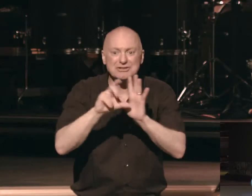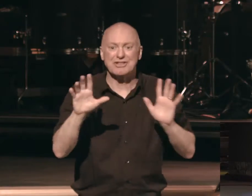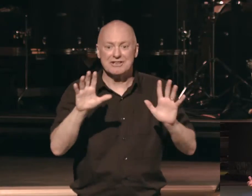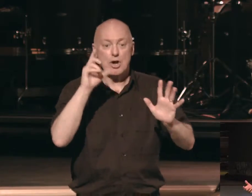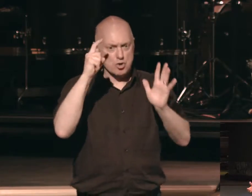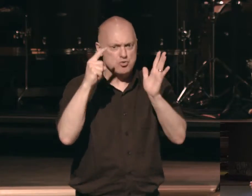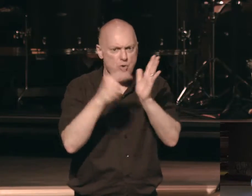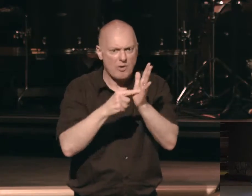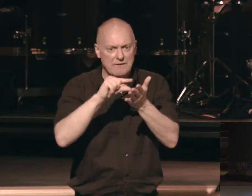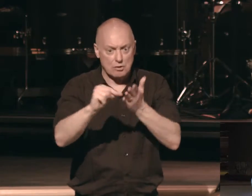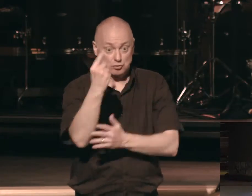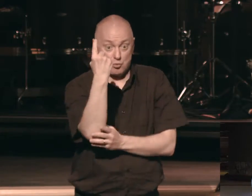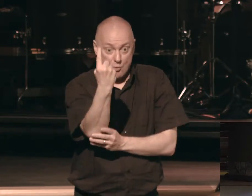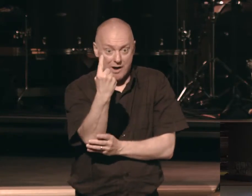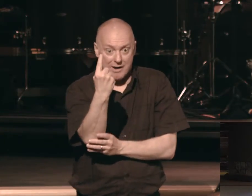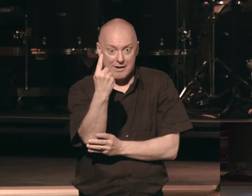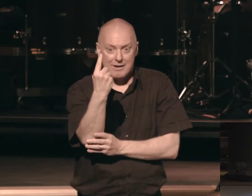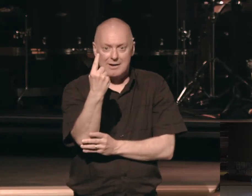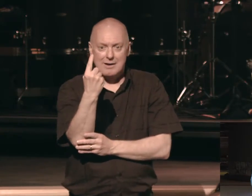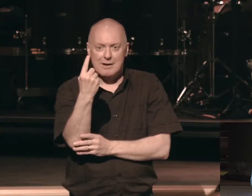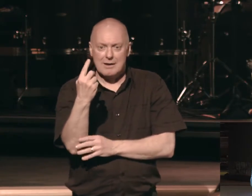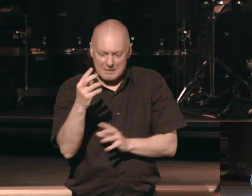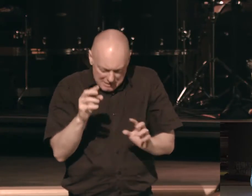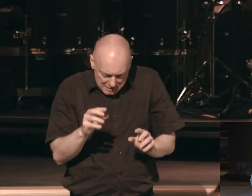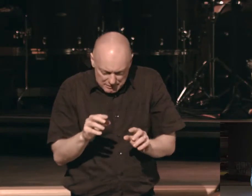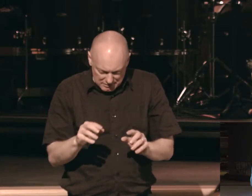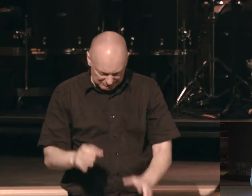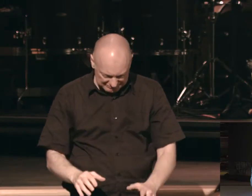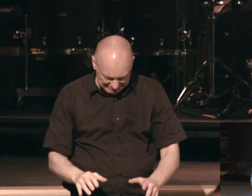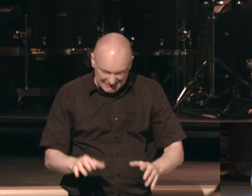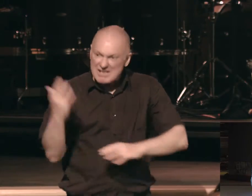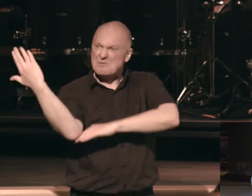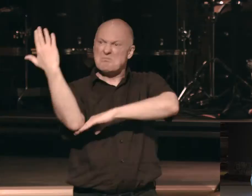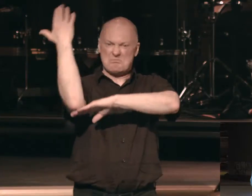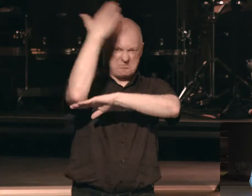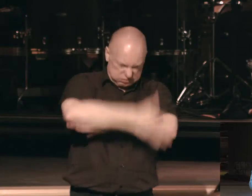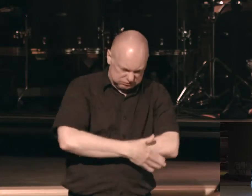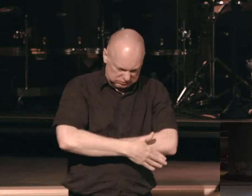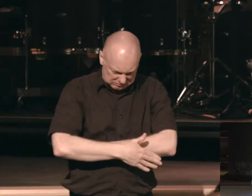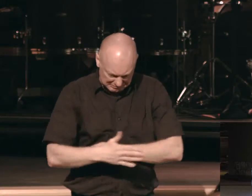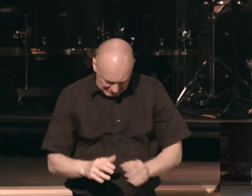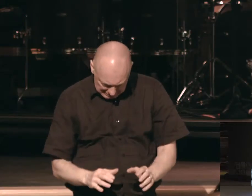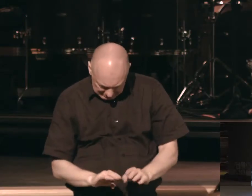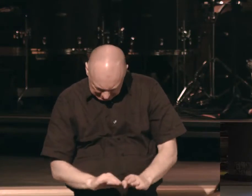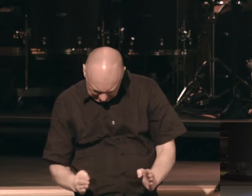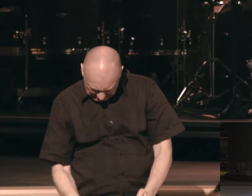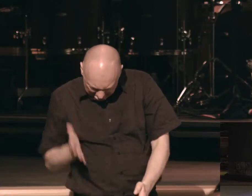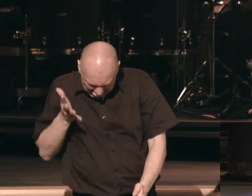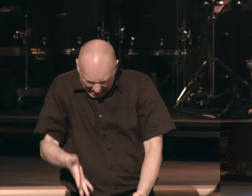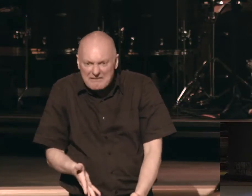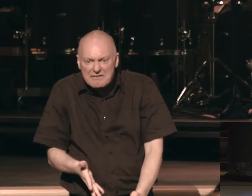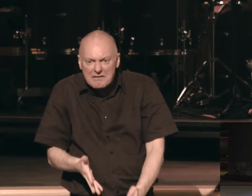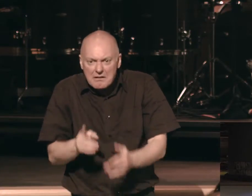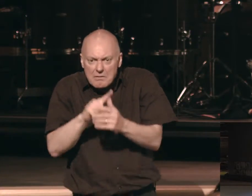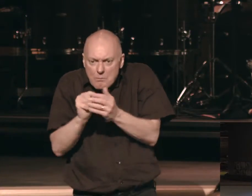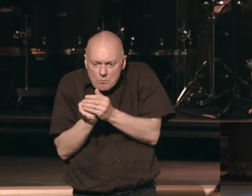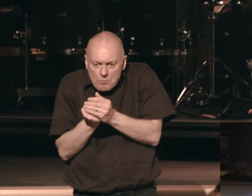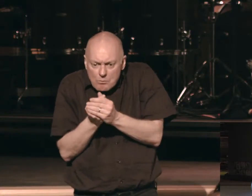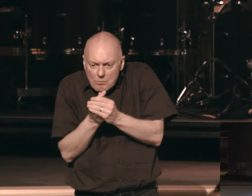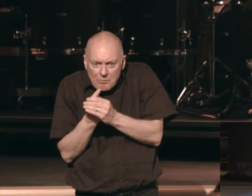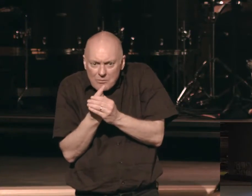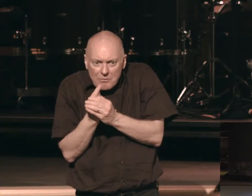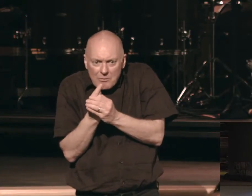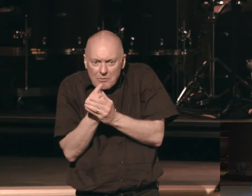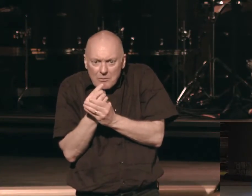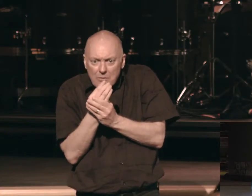unfolds upon this earth. Again, notice in verse 1 that a tiny little shoot will emerge from the stump, and from the shoot will then